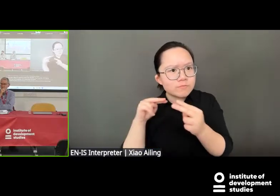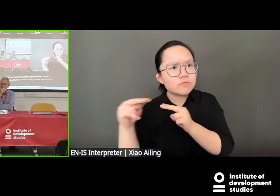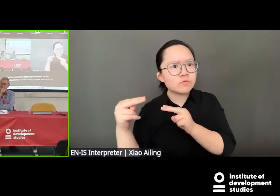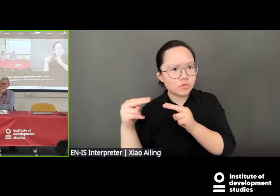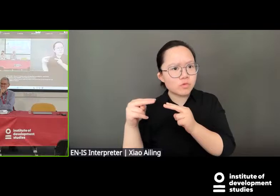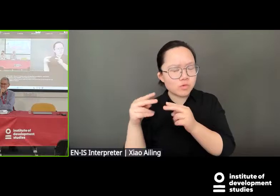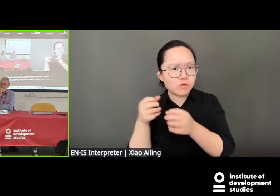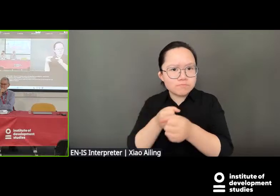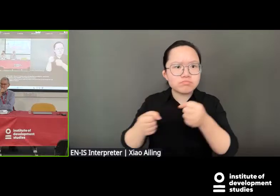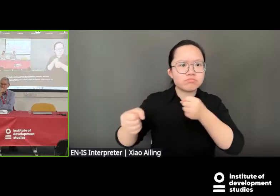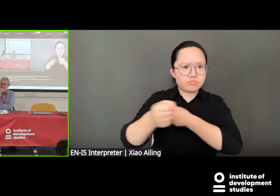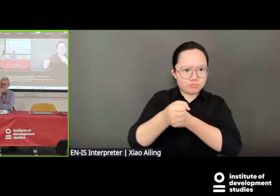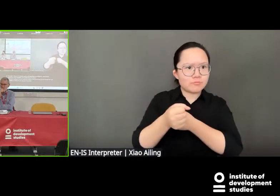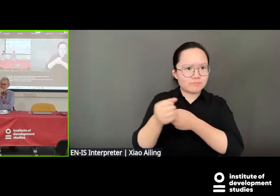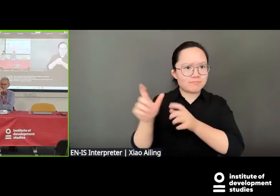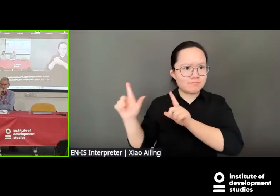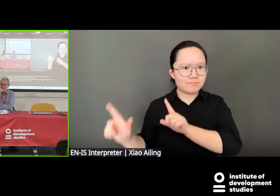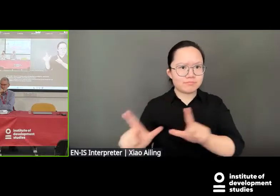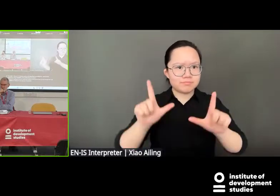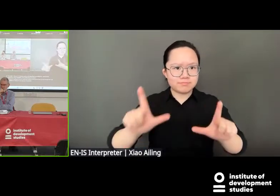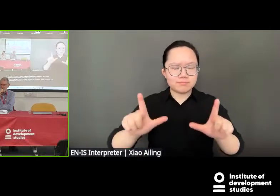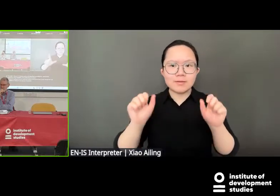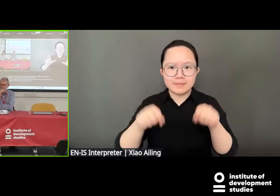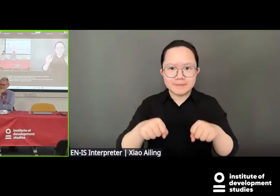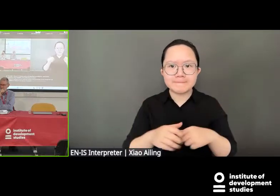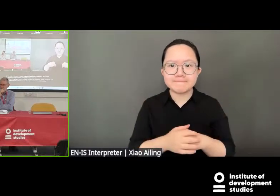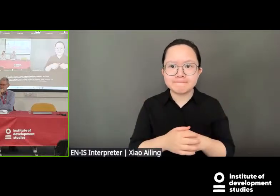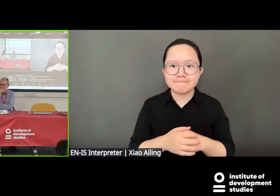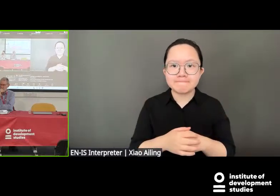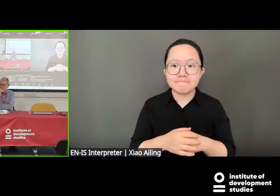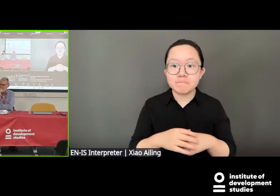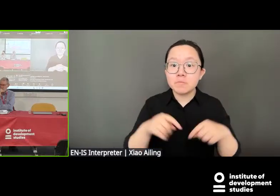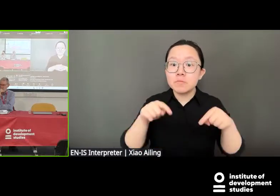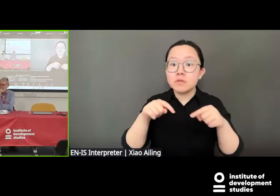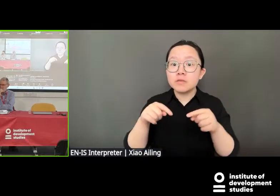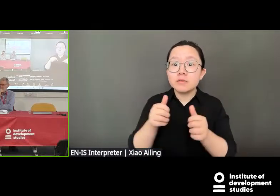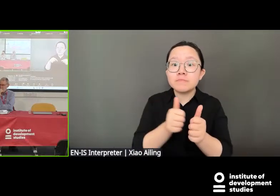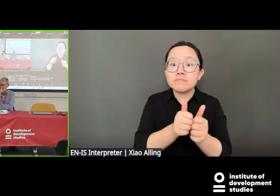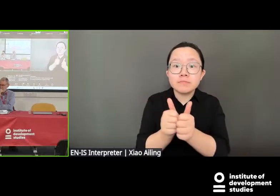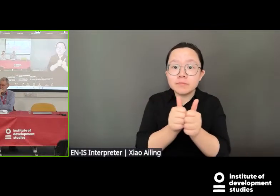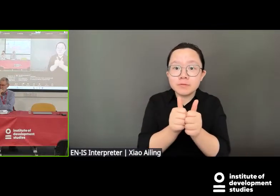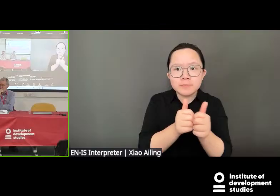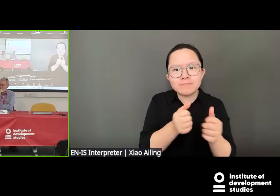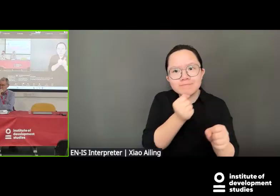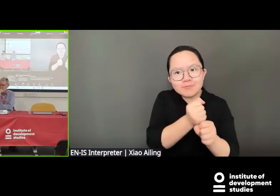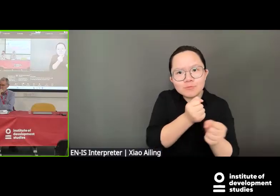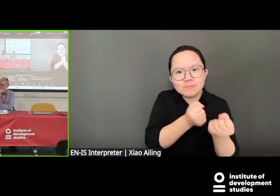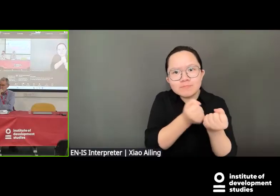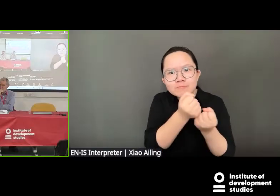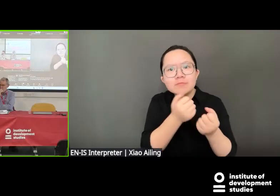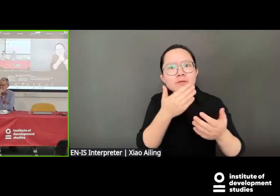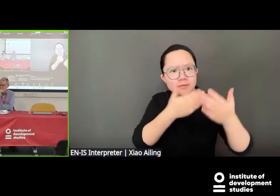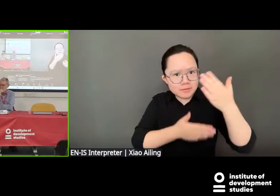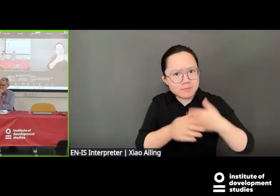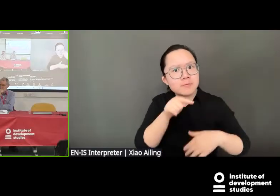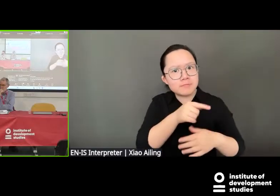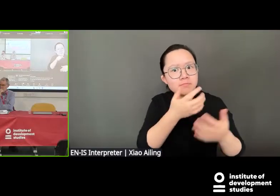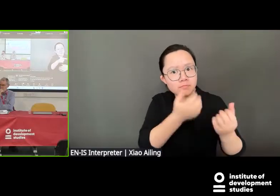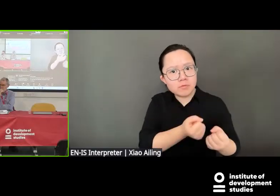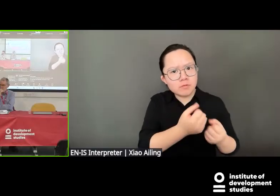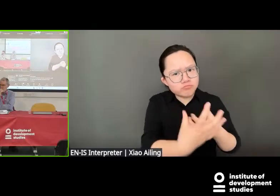research that was part of our project working on disability inclusion in pre-primary education in Kakuma and Homa Bay in Kenya.